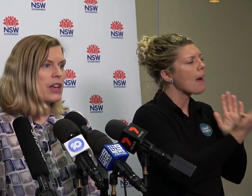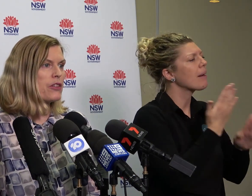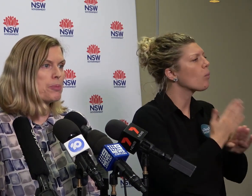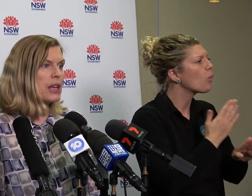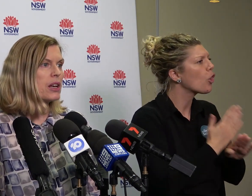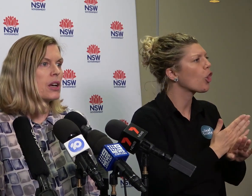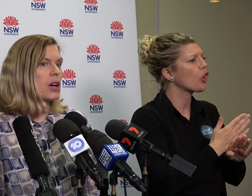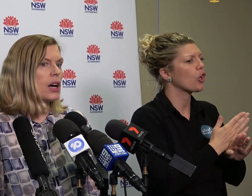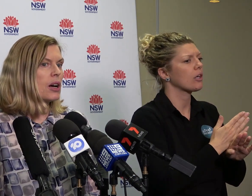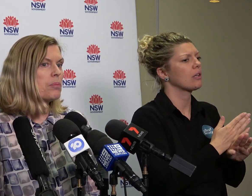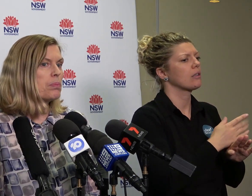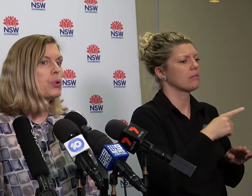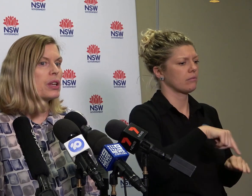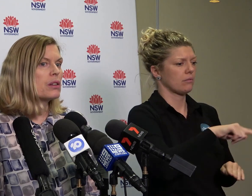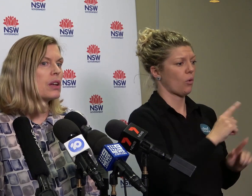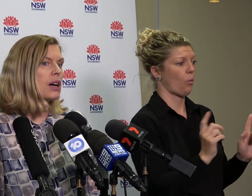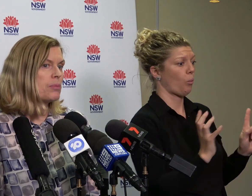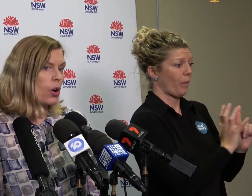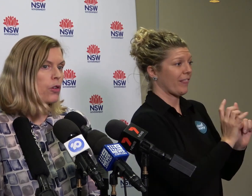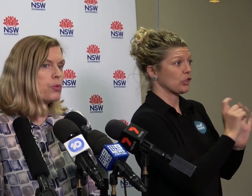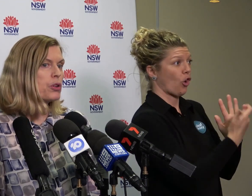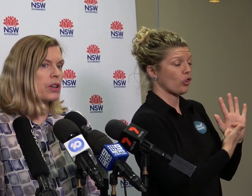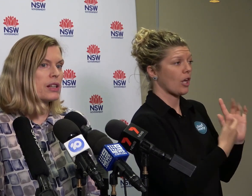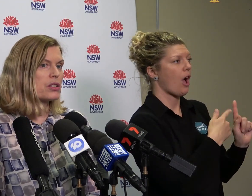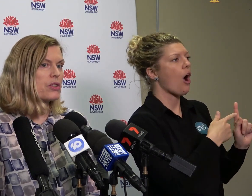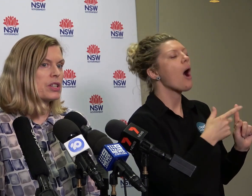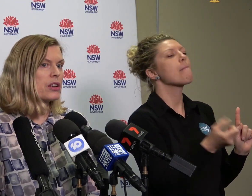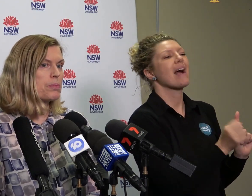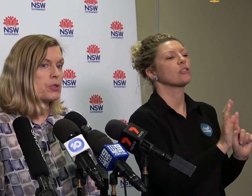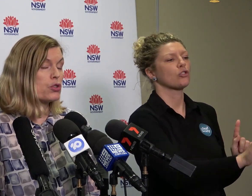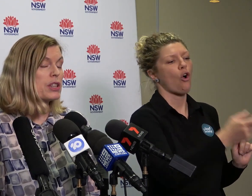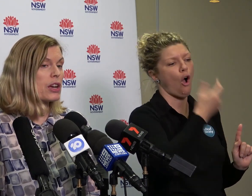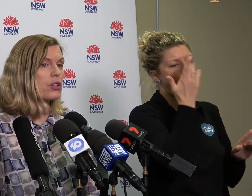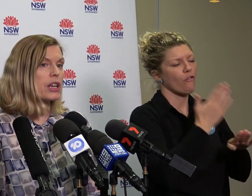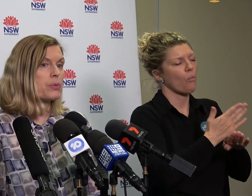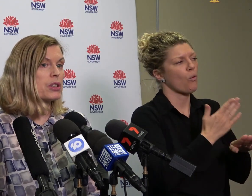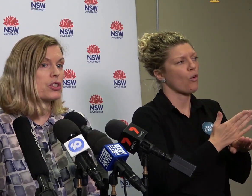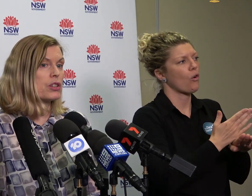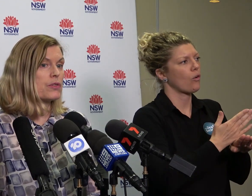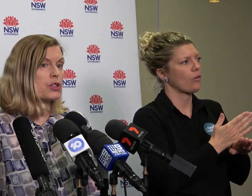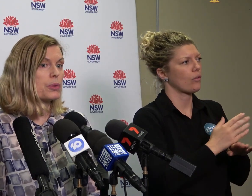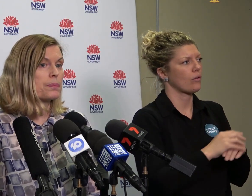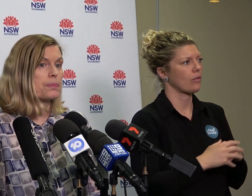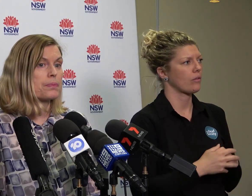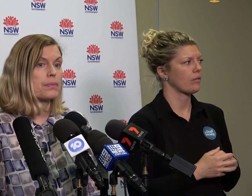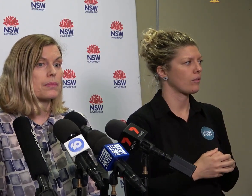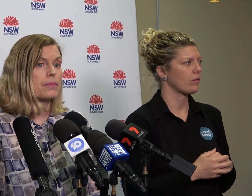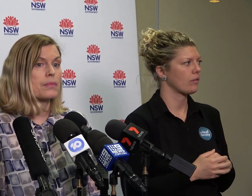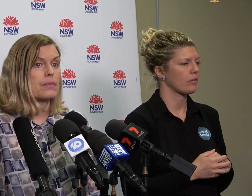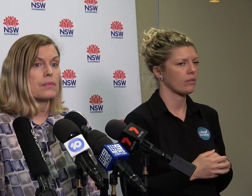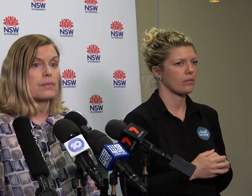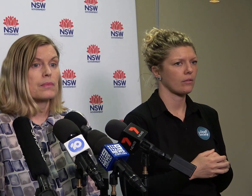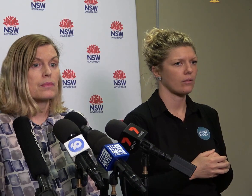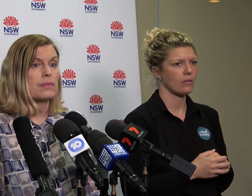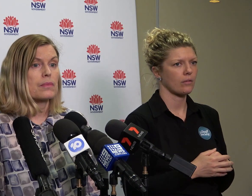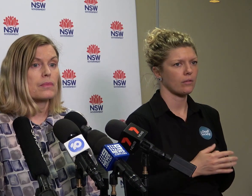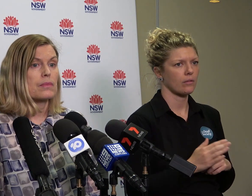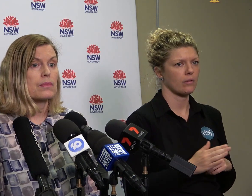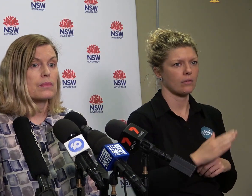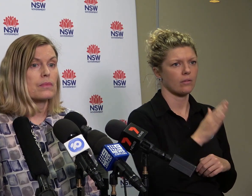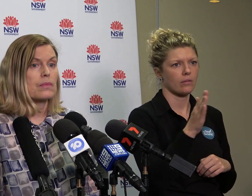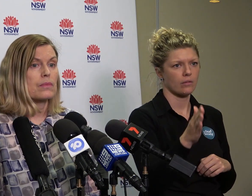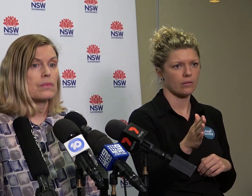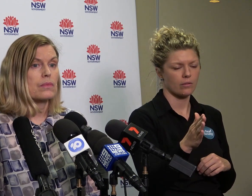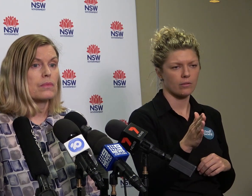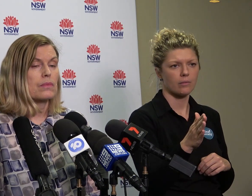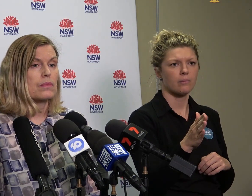workers that have been put in off work as associated due to their contact with this So if you individual. can't narrow down who he's had contact with